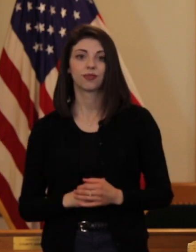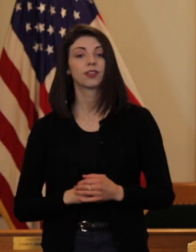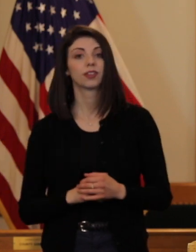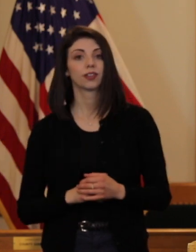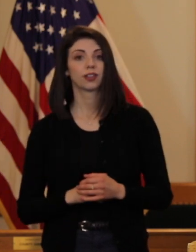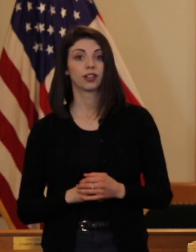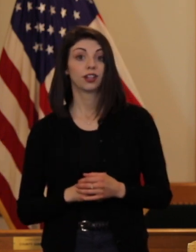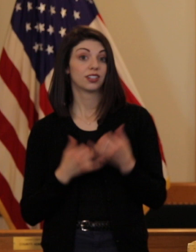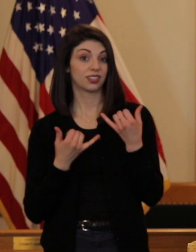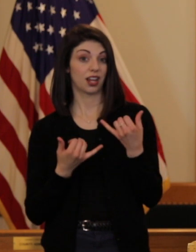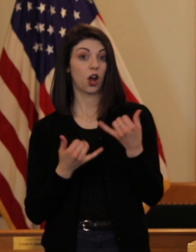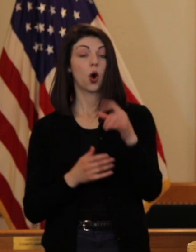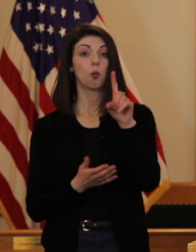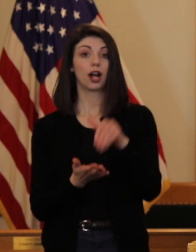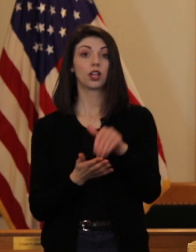date,